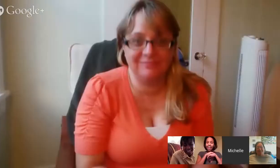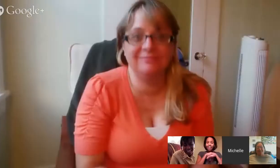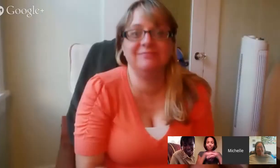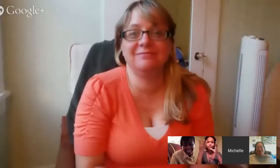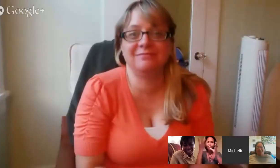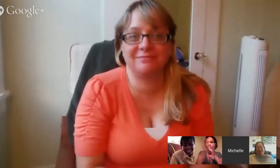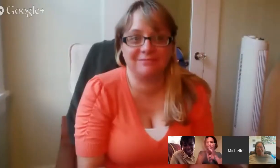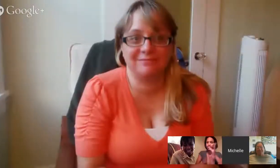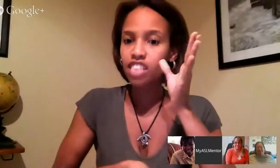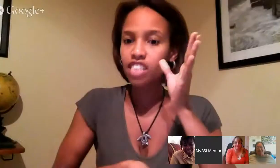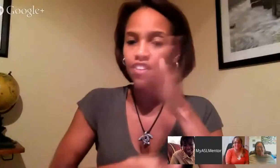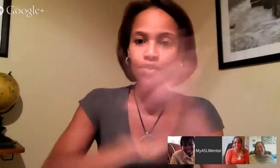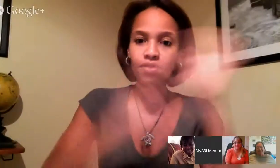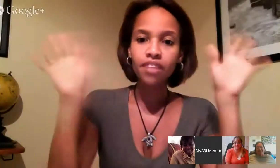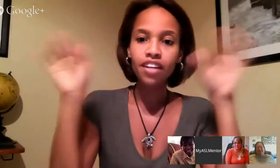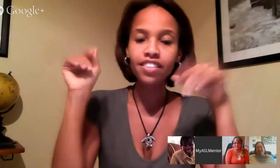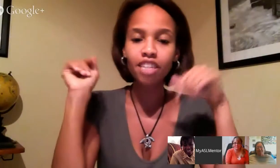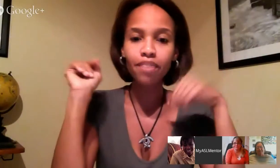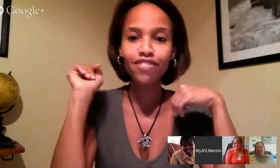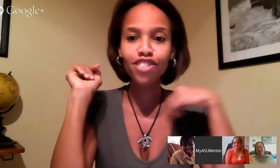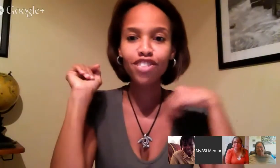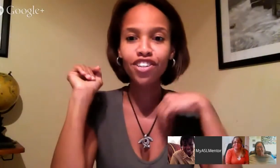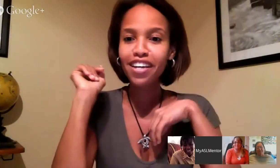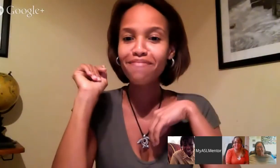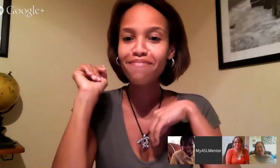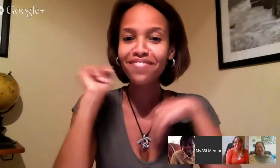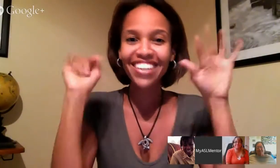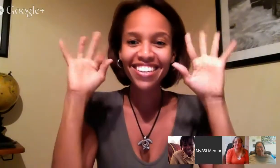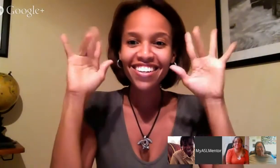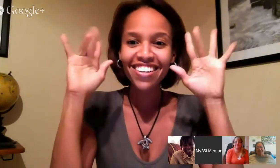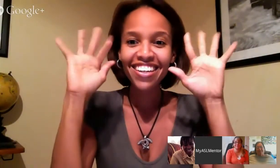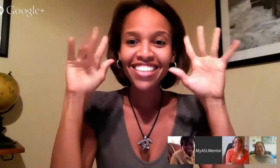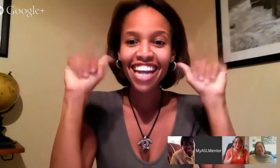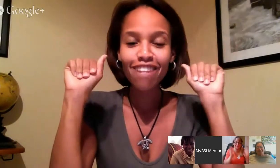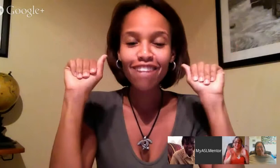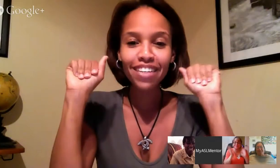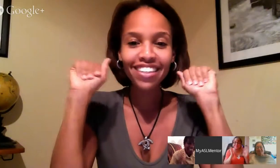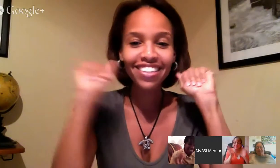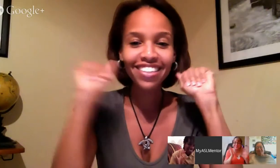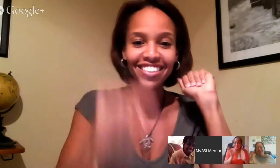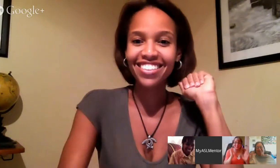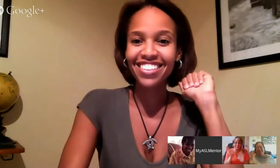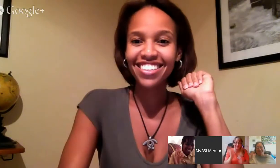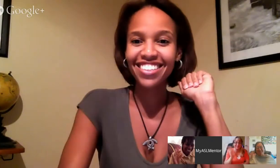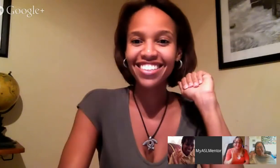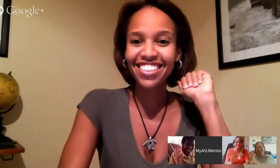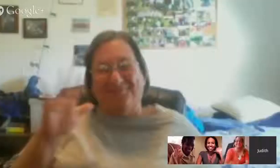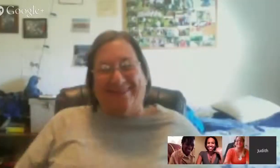And Valerie's gone, so I'll say goodbye to her another time. Take care, everybody.